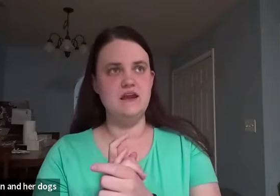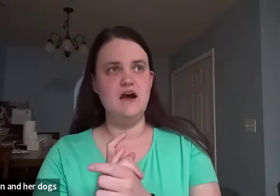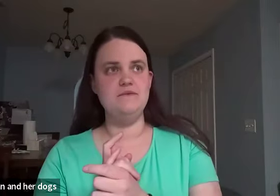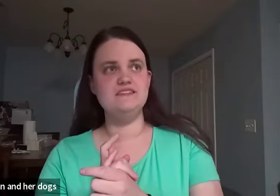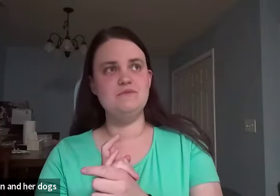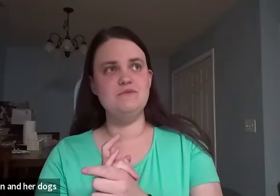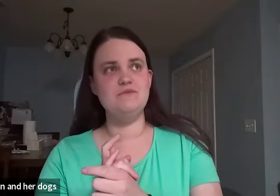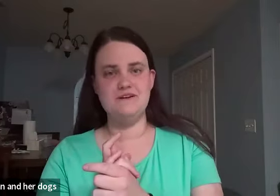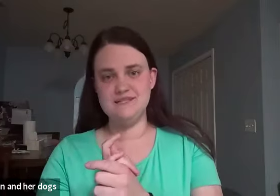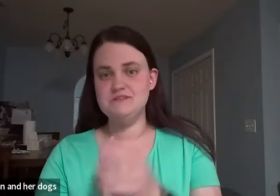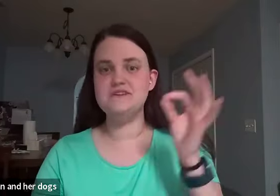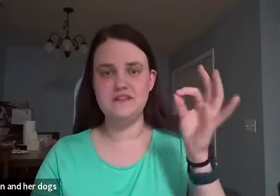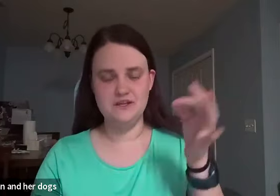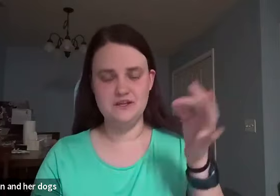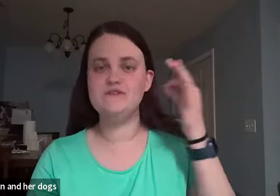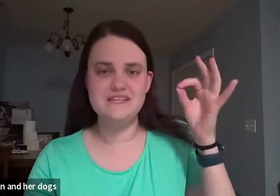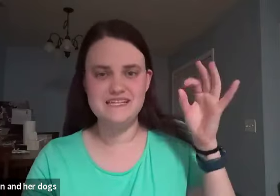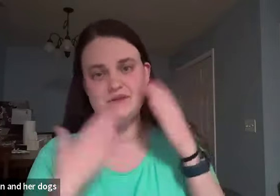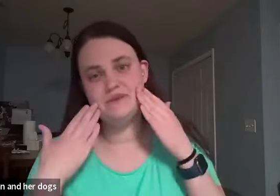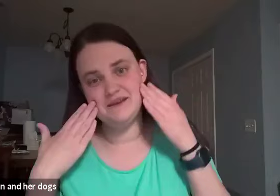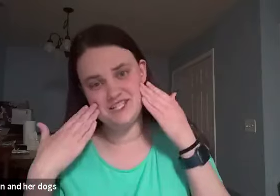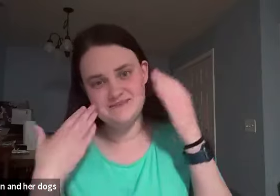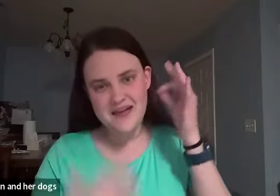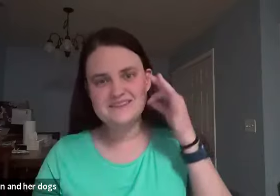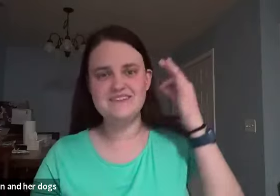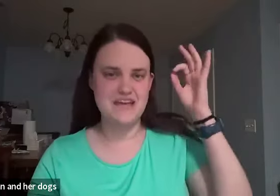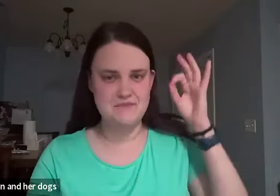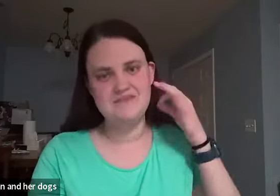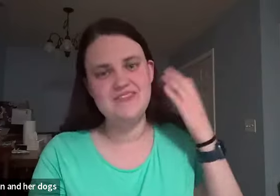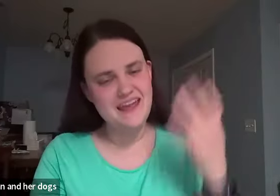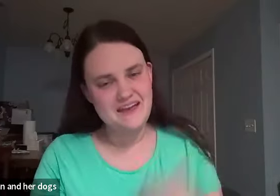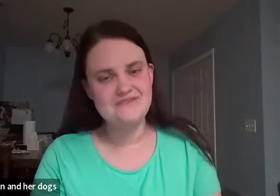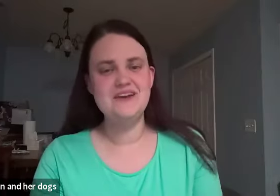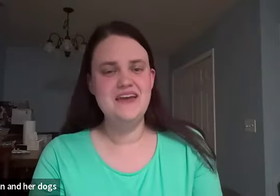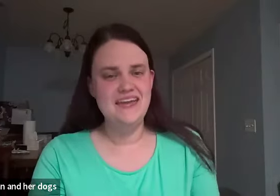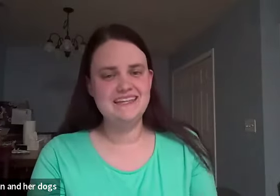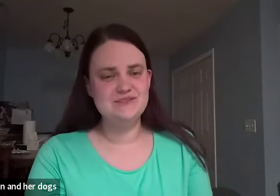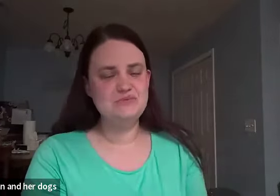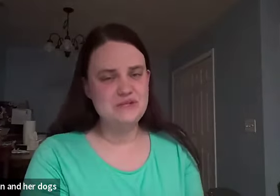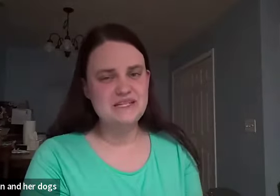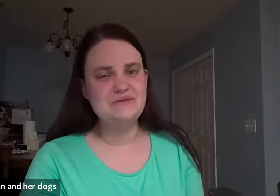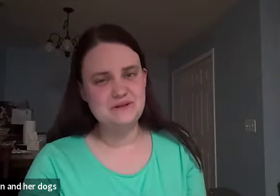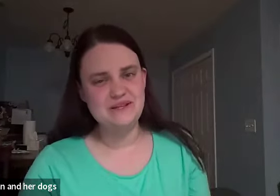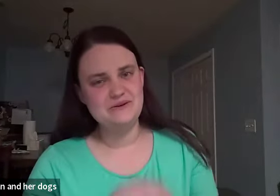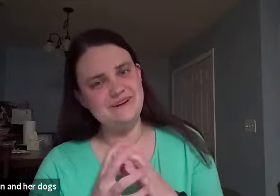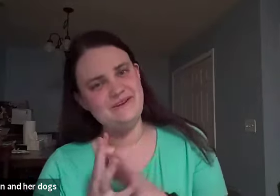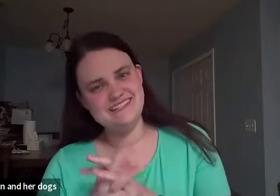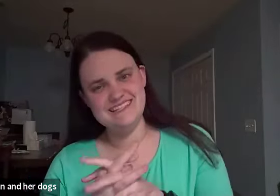said, and some are very like specific, like you were saying with Felicity with it being because she smiles all the time and having that F. It's really, really cool to always see